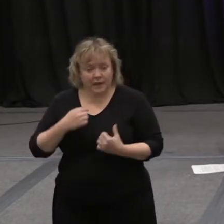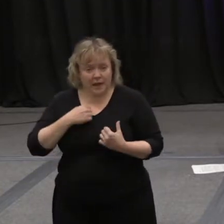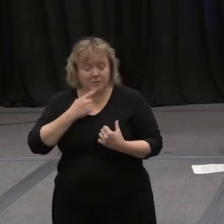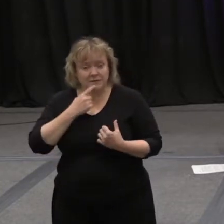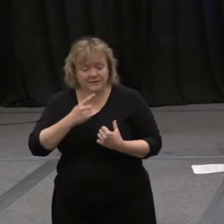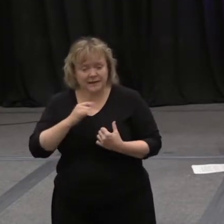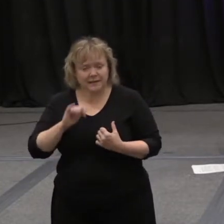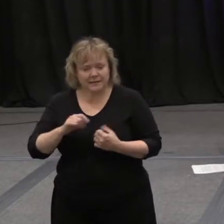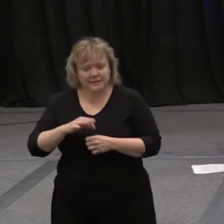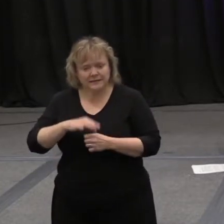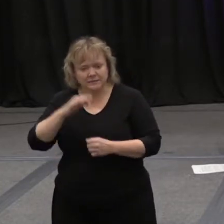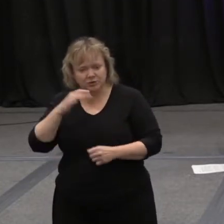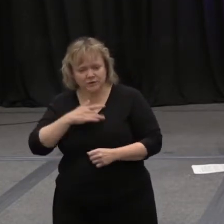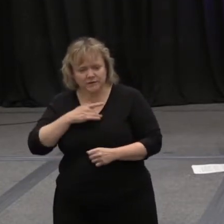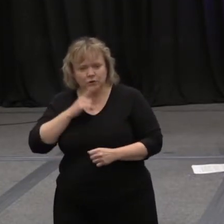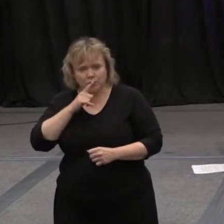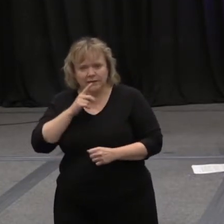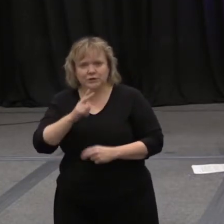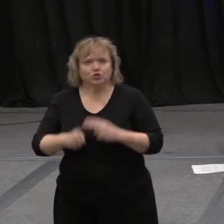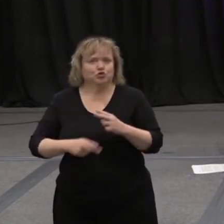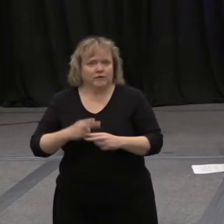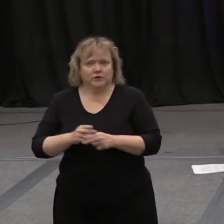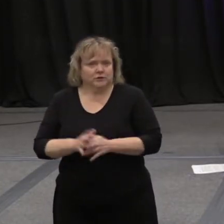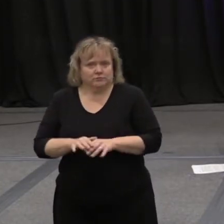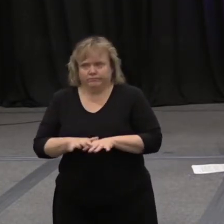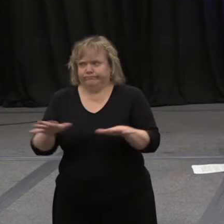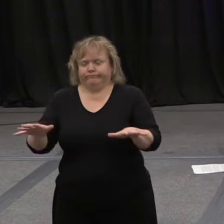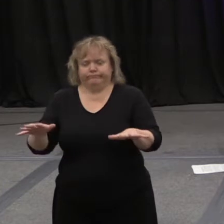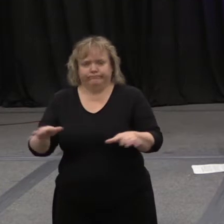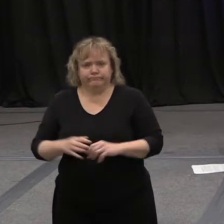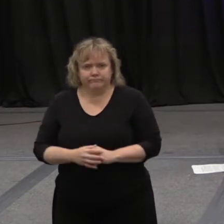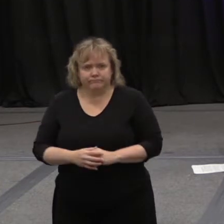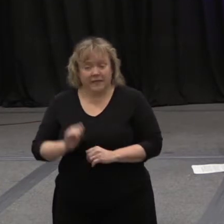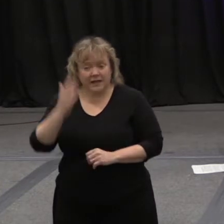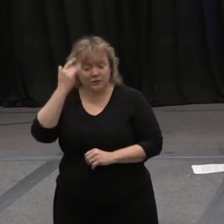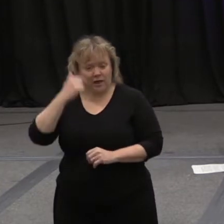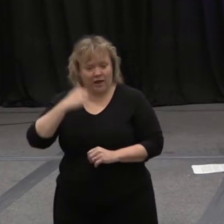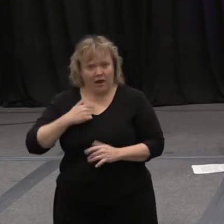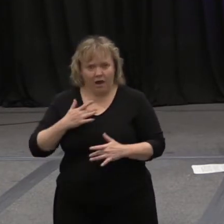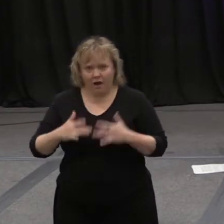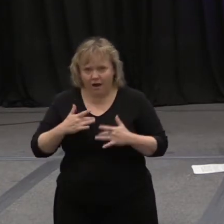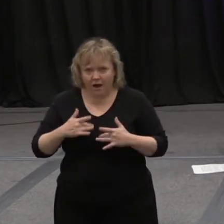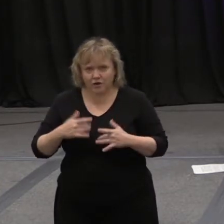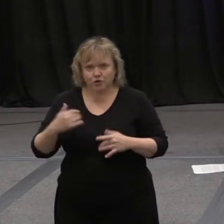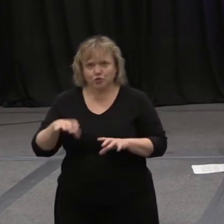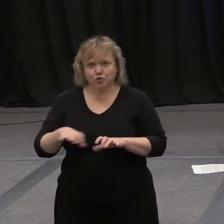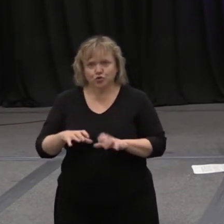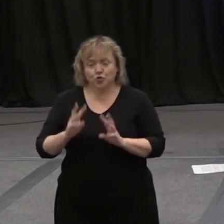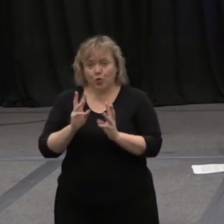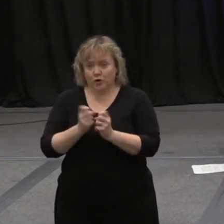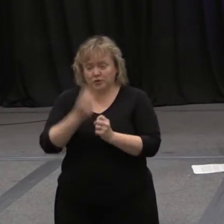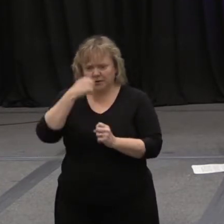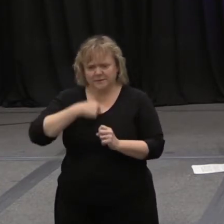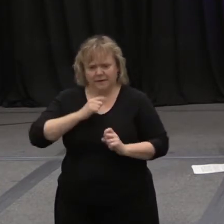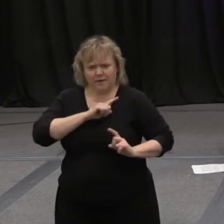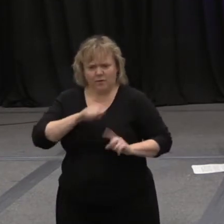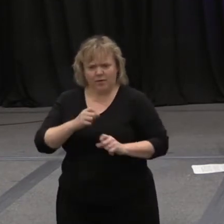why I wanted to present this workshop, was an experience I had here last year talking